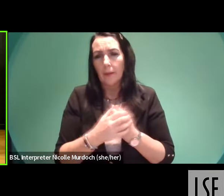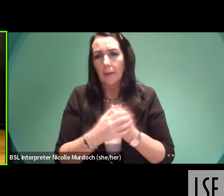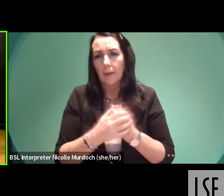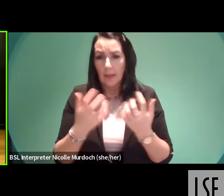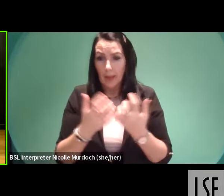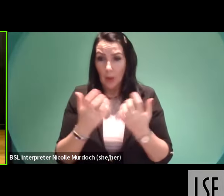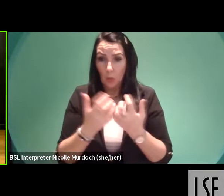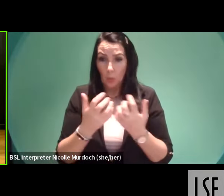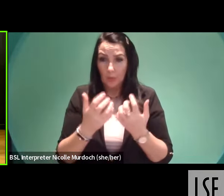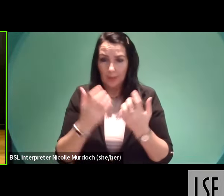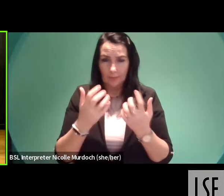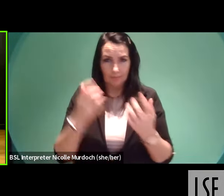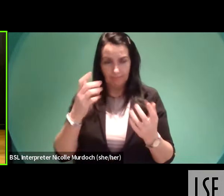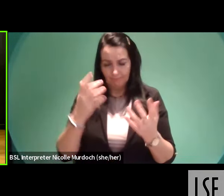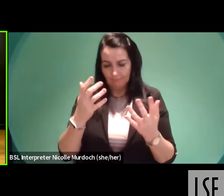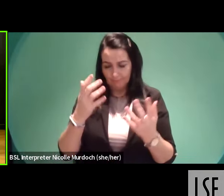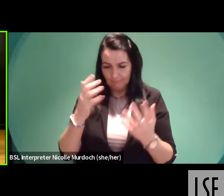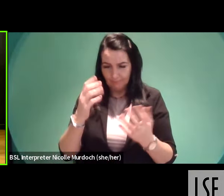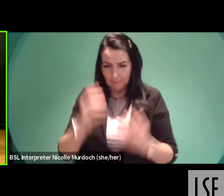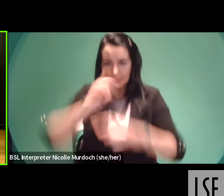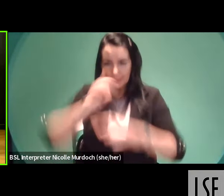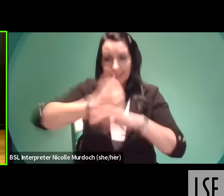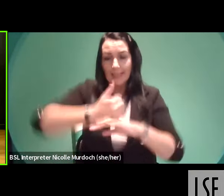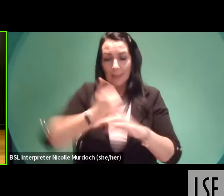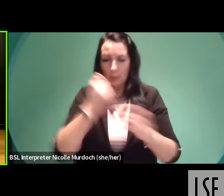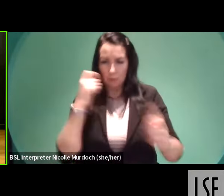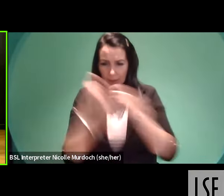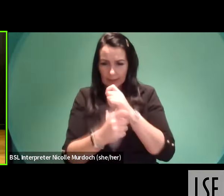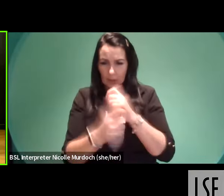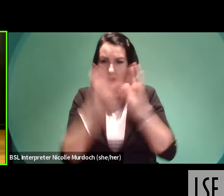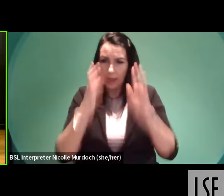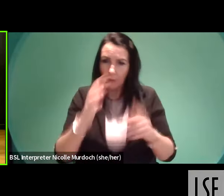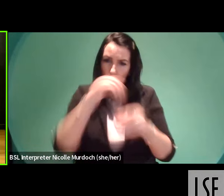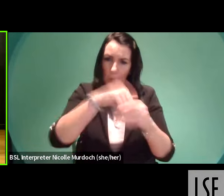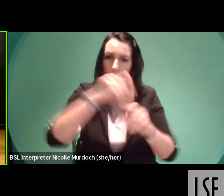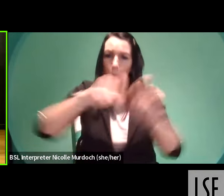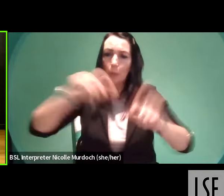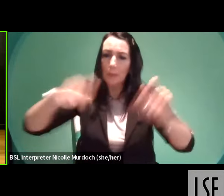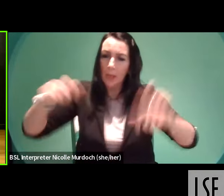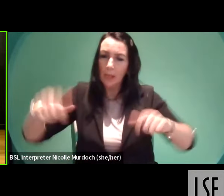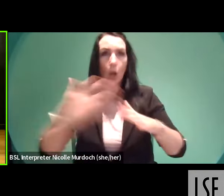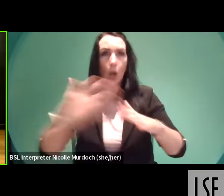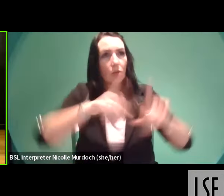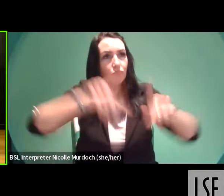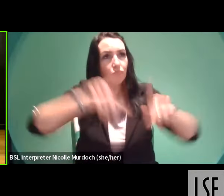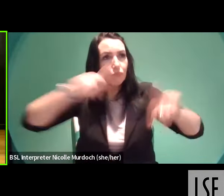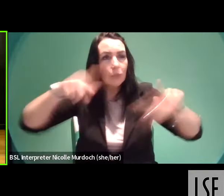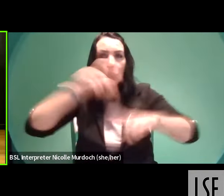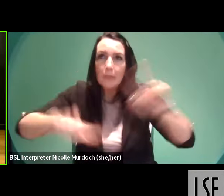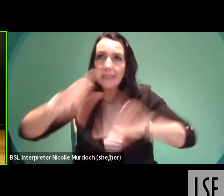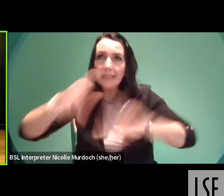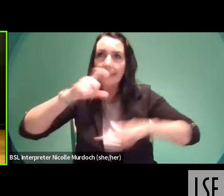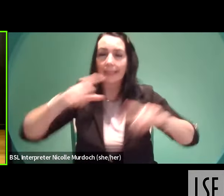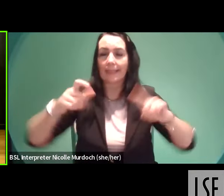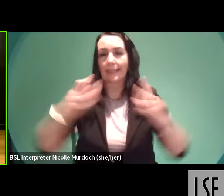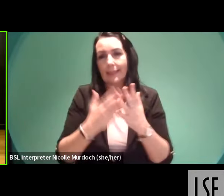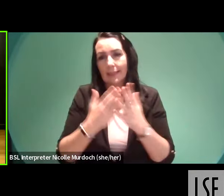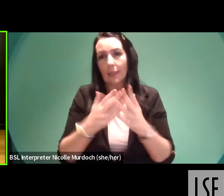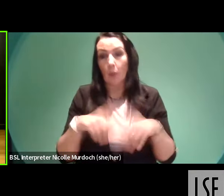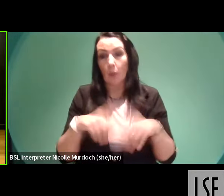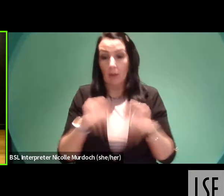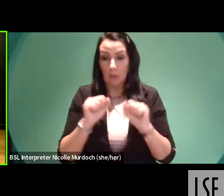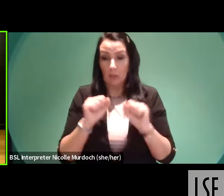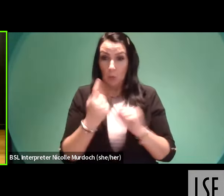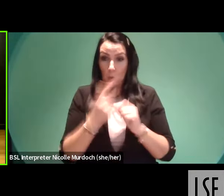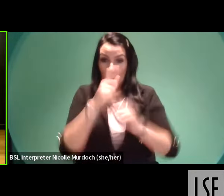designed the transition has to bring people in. So we've done work in lots of communities on just transition, and our starting point is the people